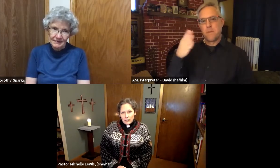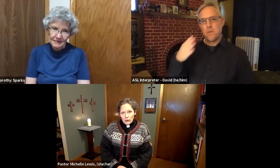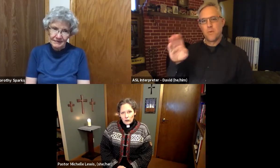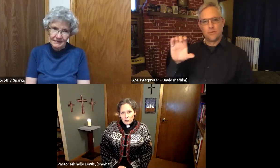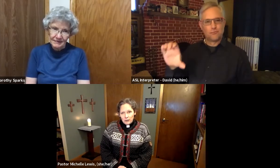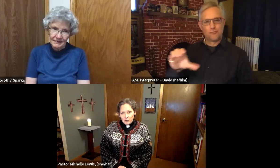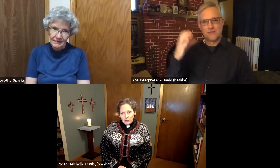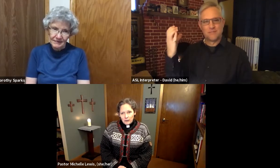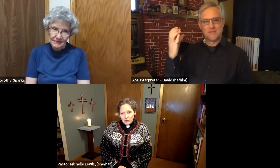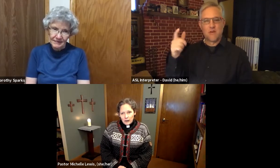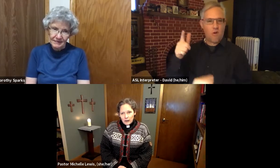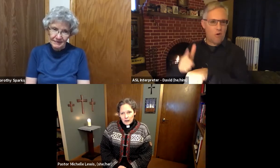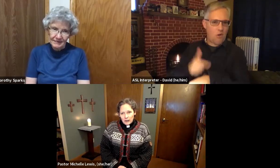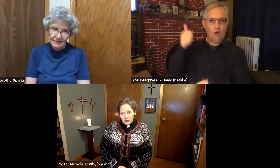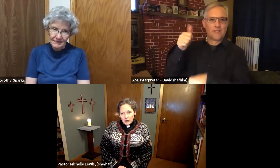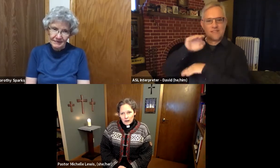Night Worship.